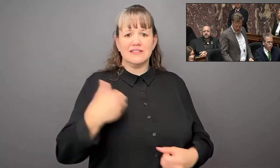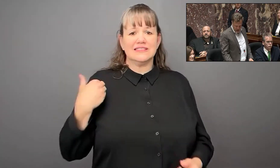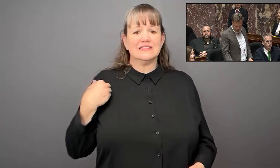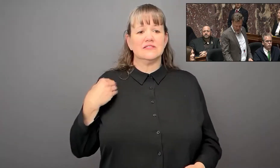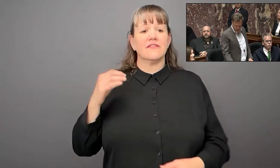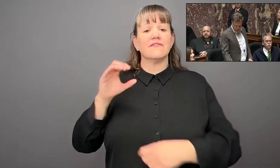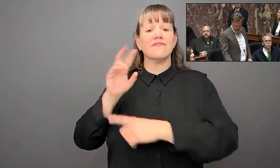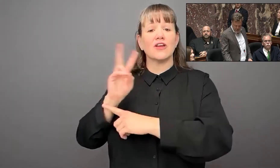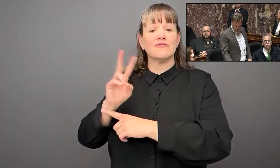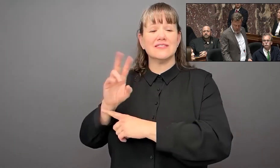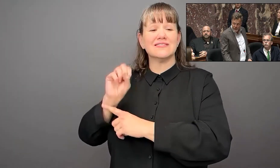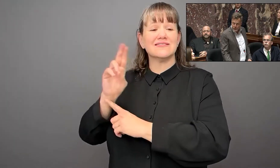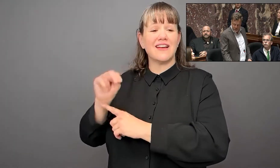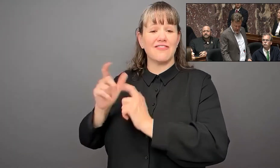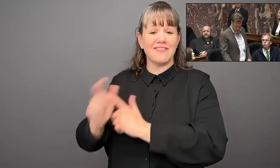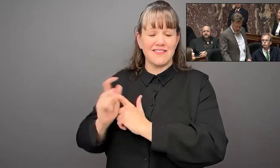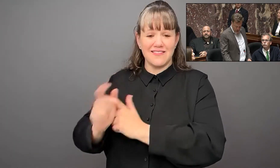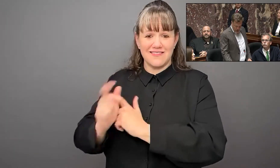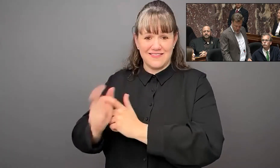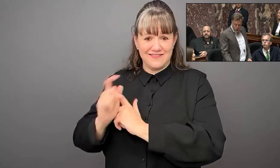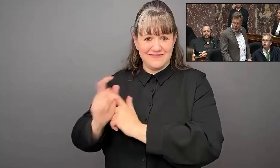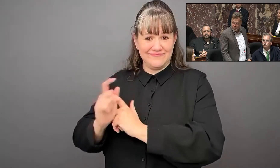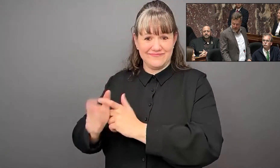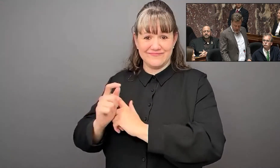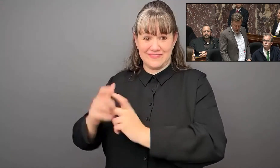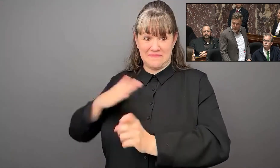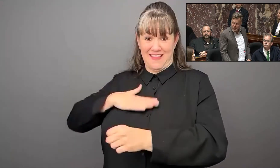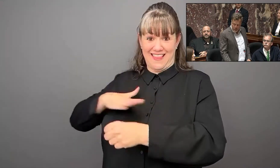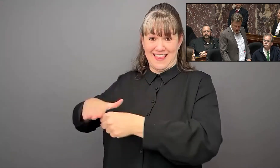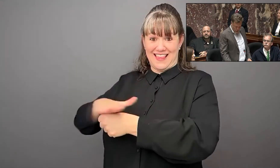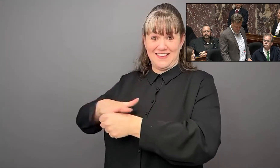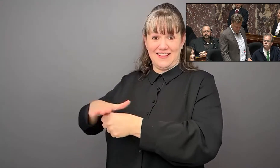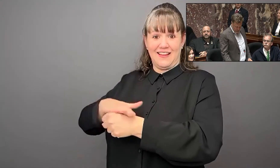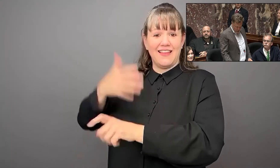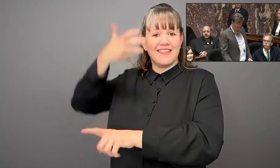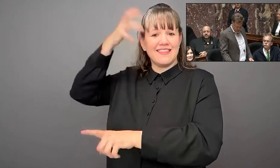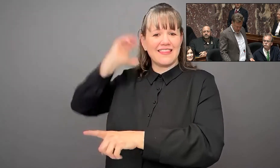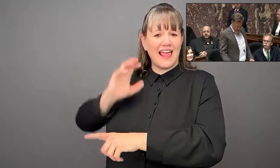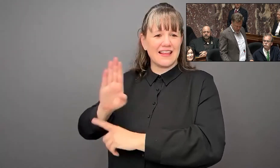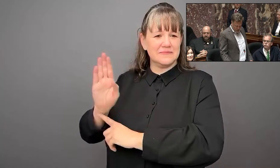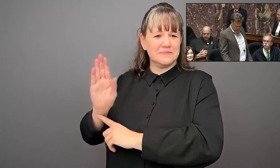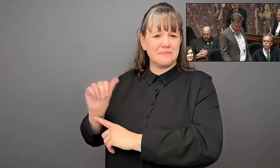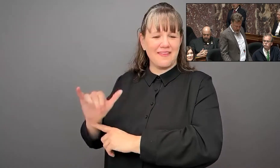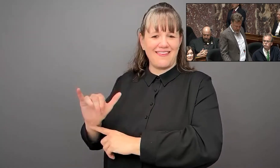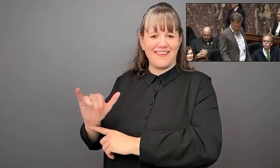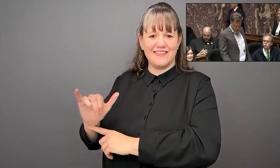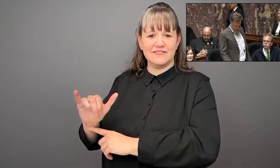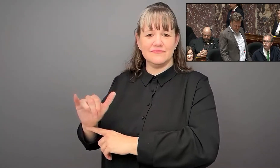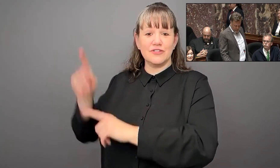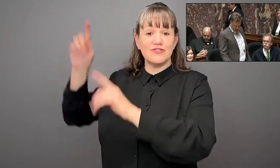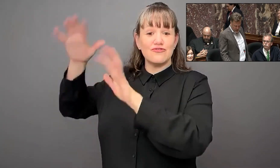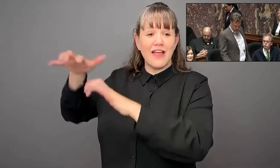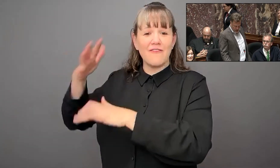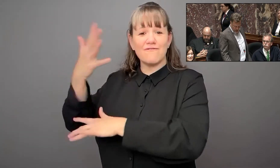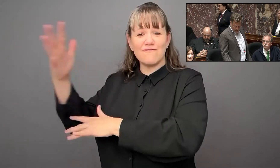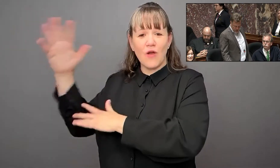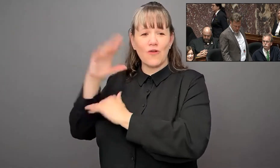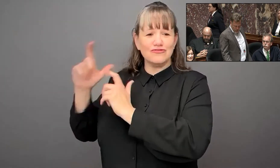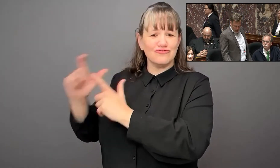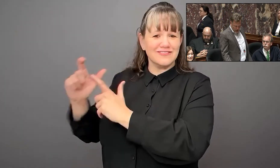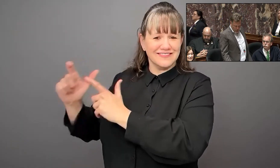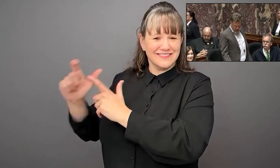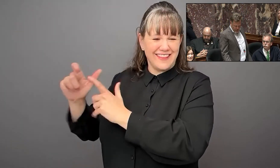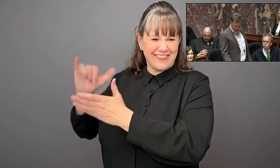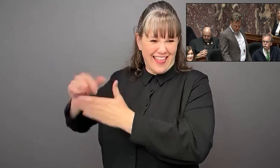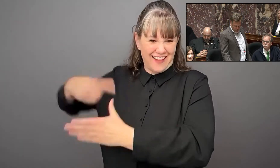Lions Bay Rainforest Racers team, who are admittedly not in the building but are watching from home. This year, 42 members came together to